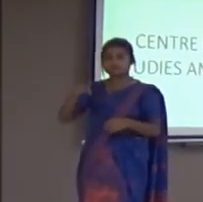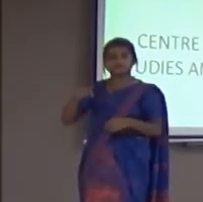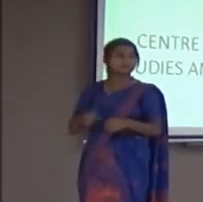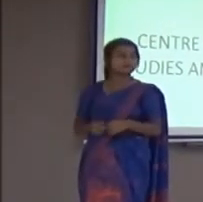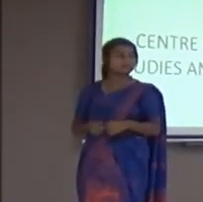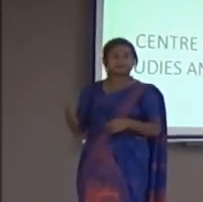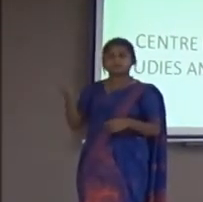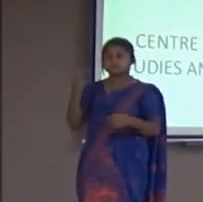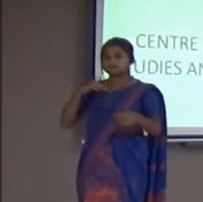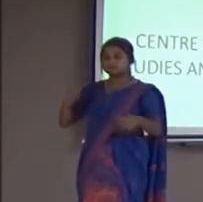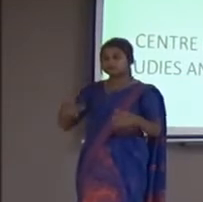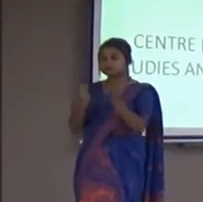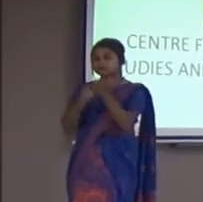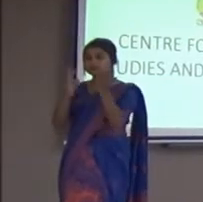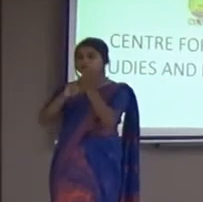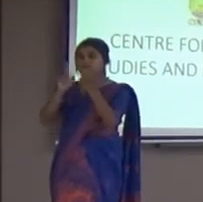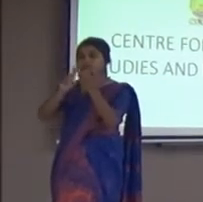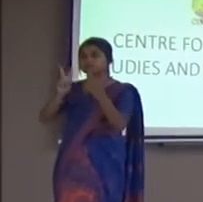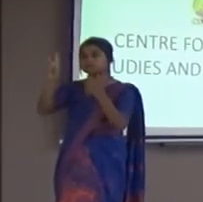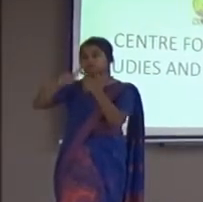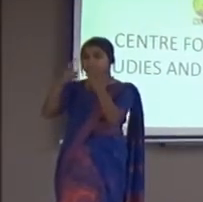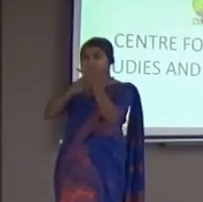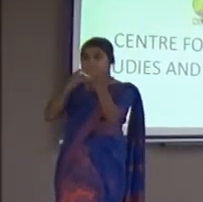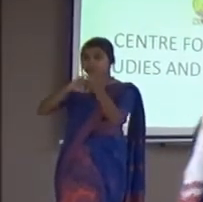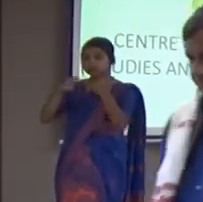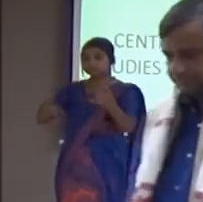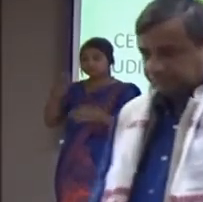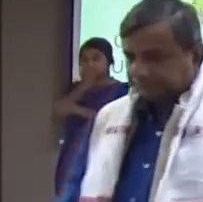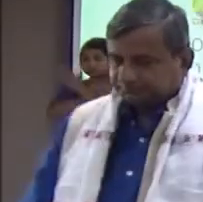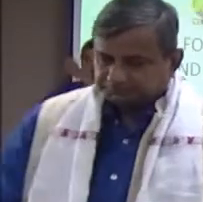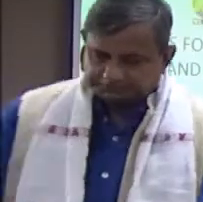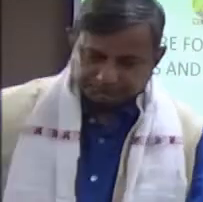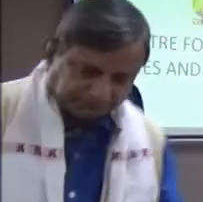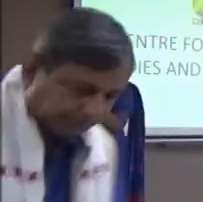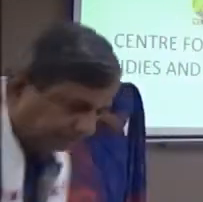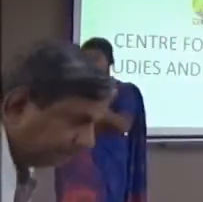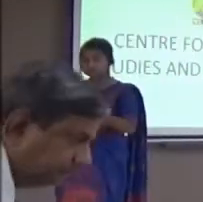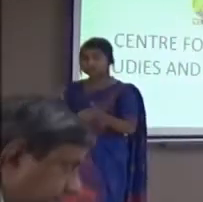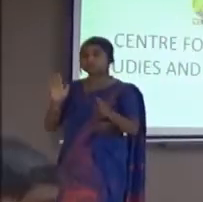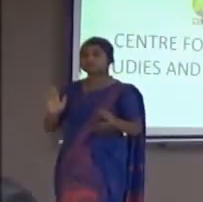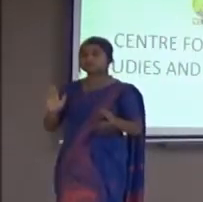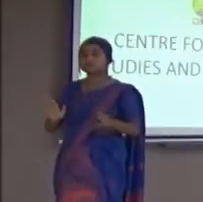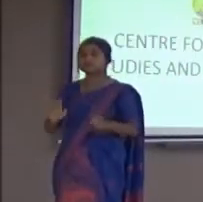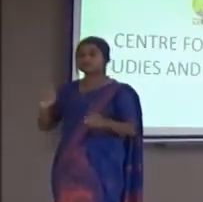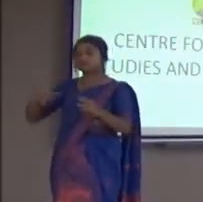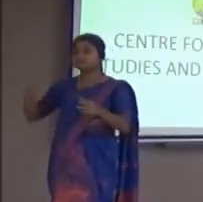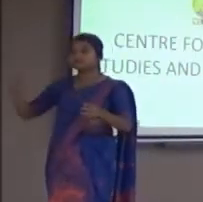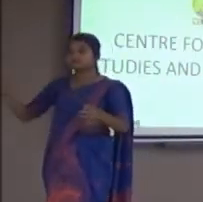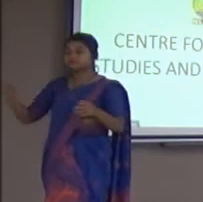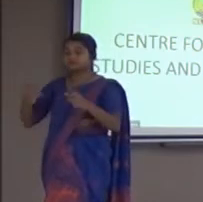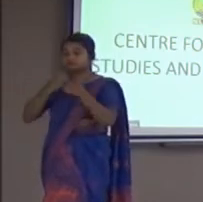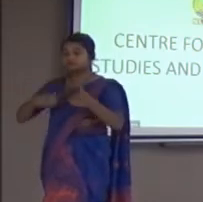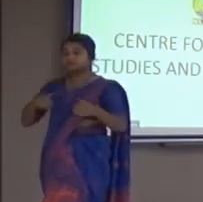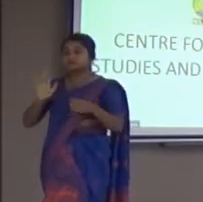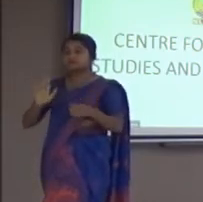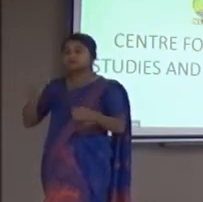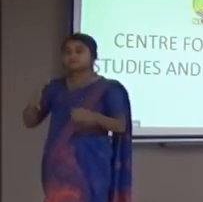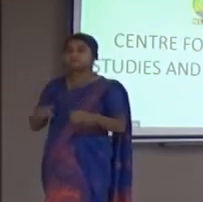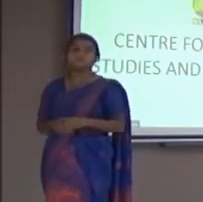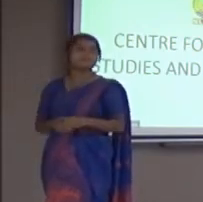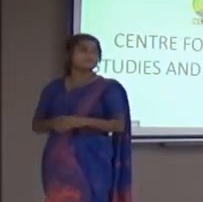our university. The Center for Disability Studies and Health Laws is a platform for right and